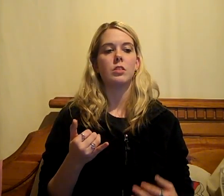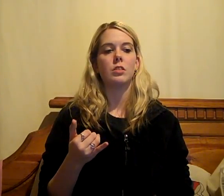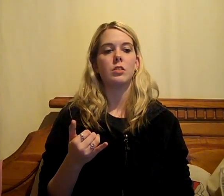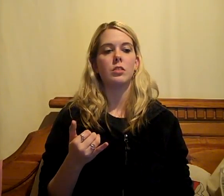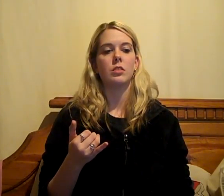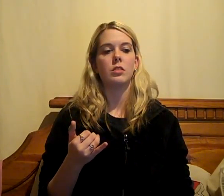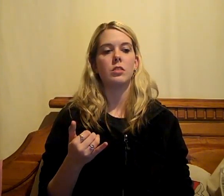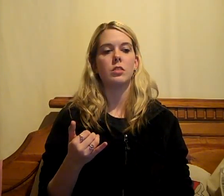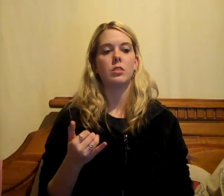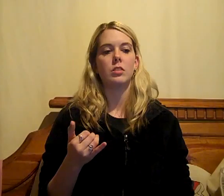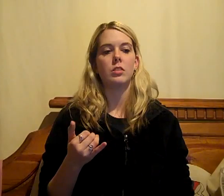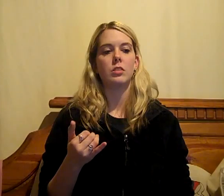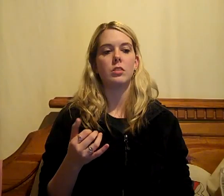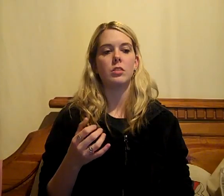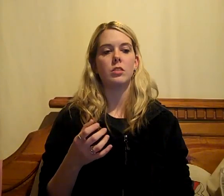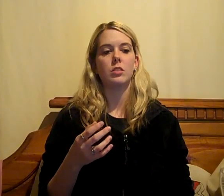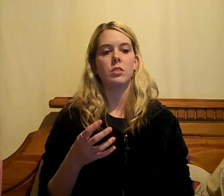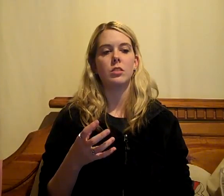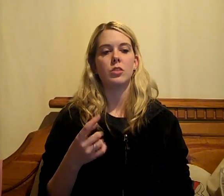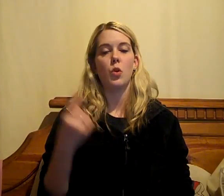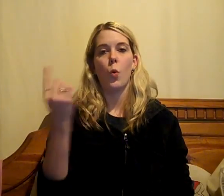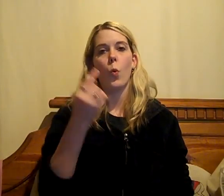actual oatmeal area.